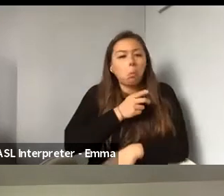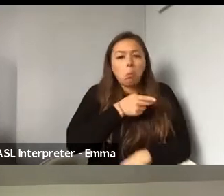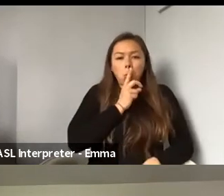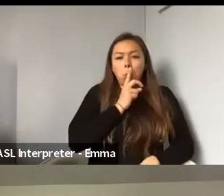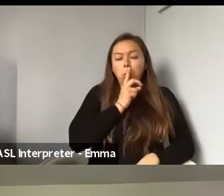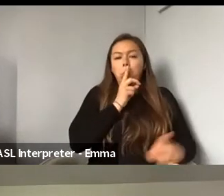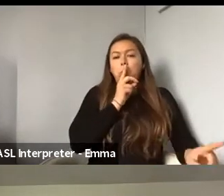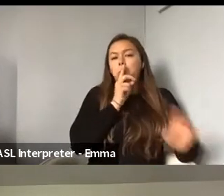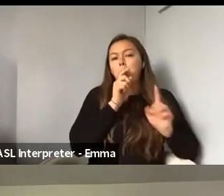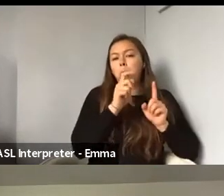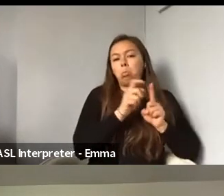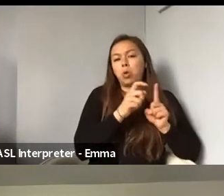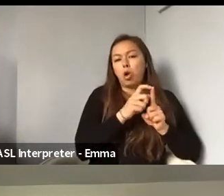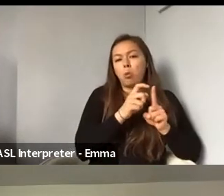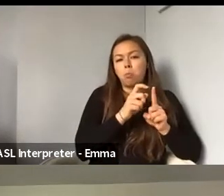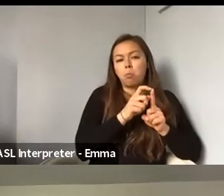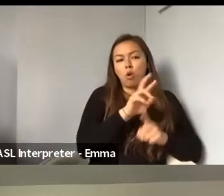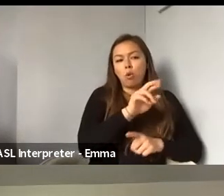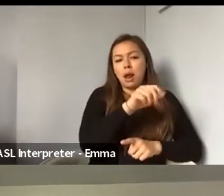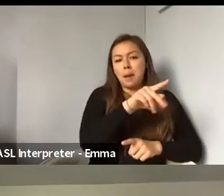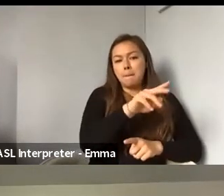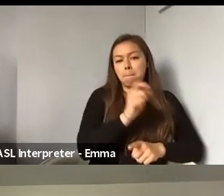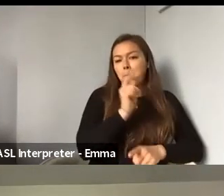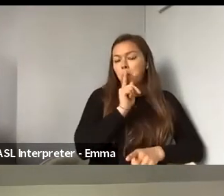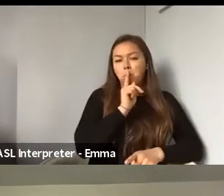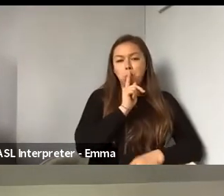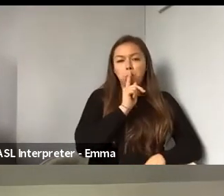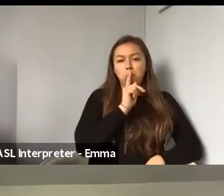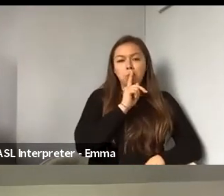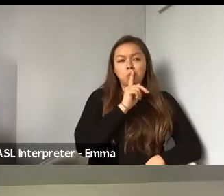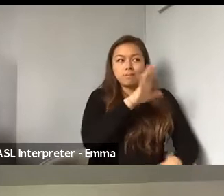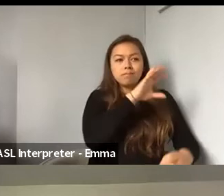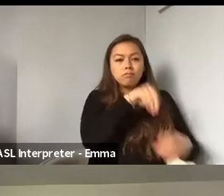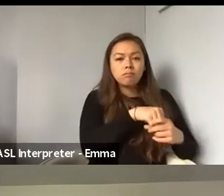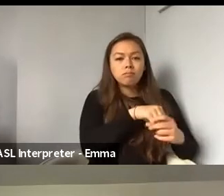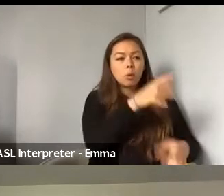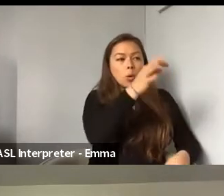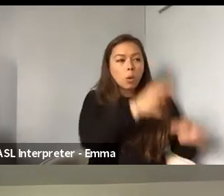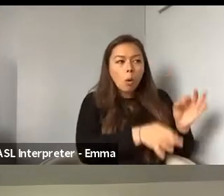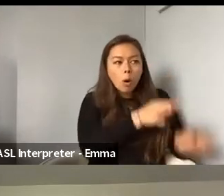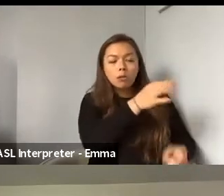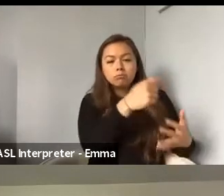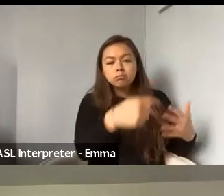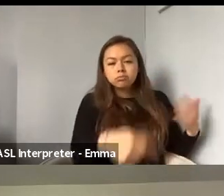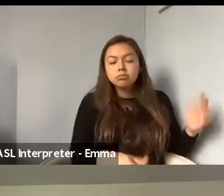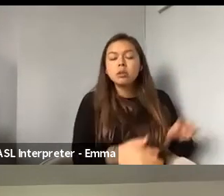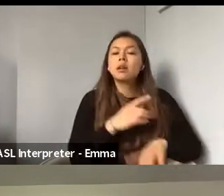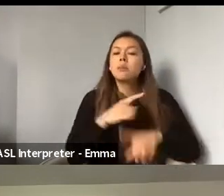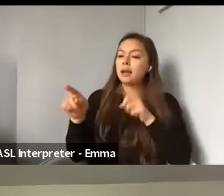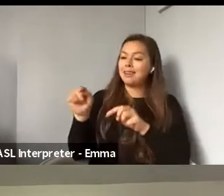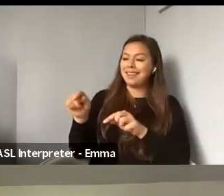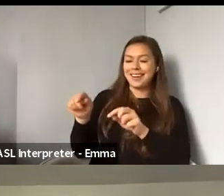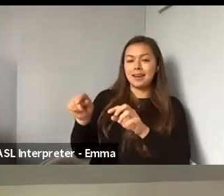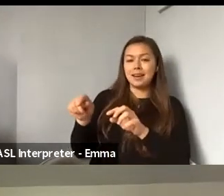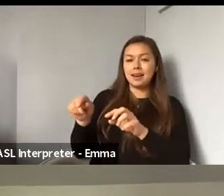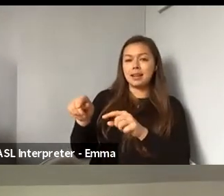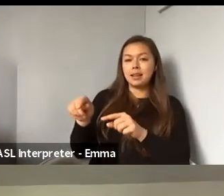with sexual violence, so a term like rape. But it does spell it out and make it a little bit harder to avoid acknowledging the